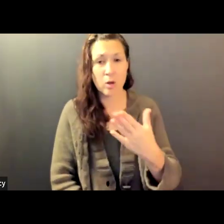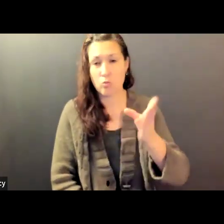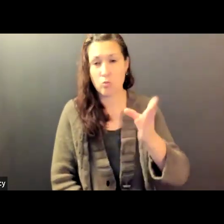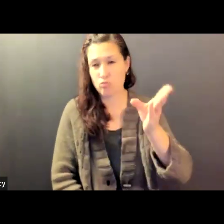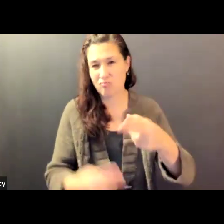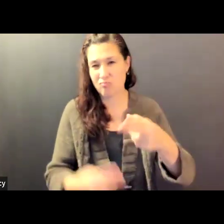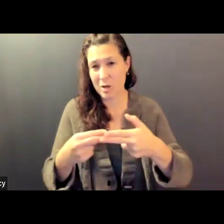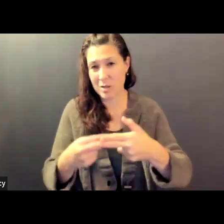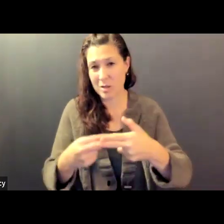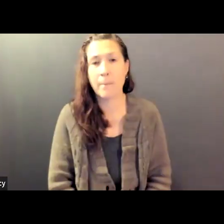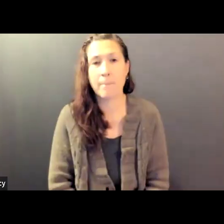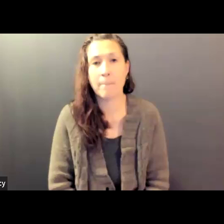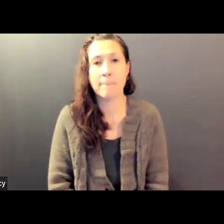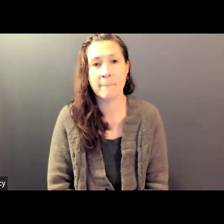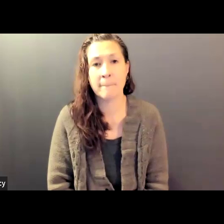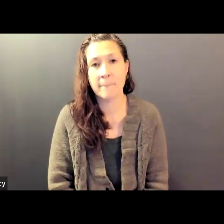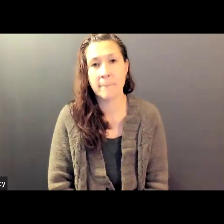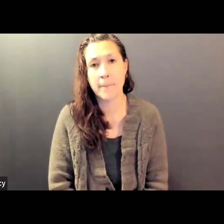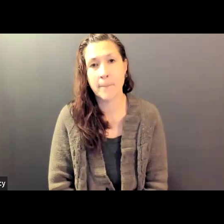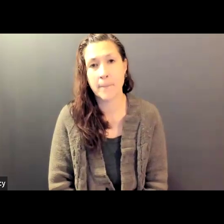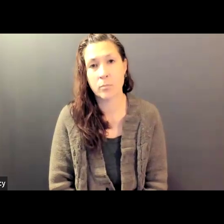My question is in the